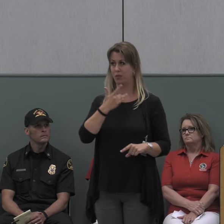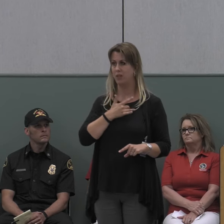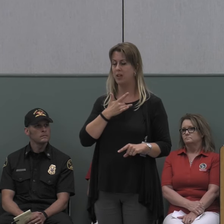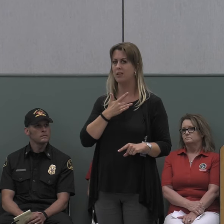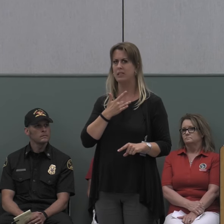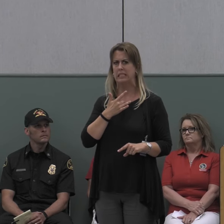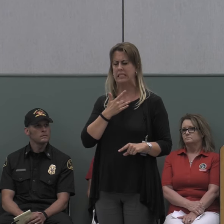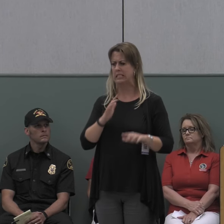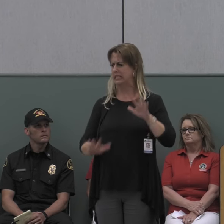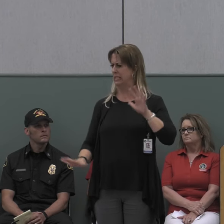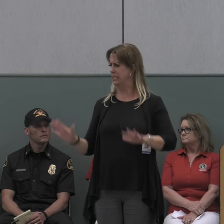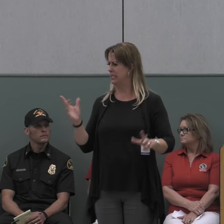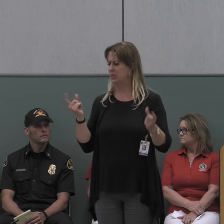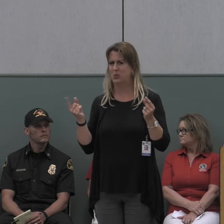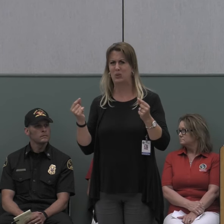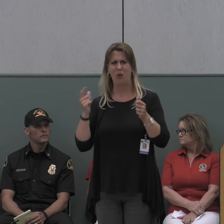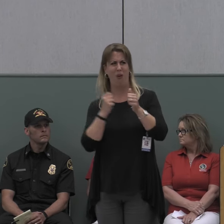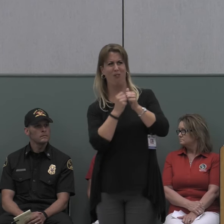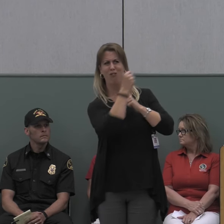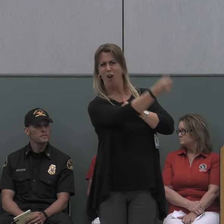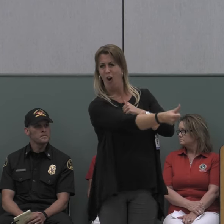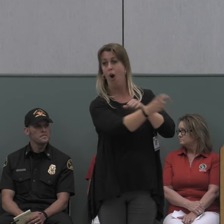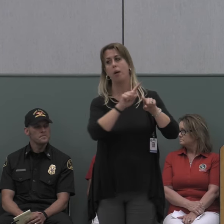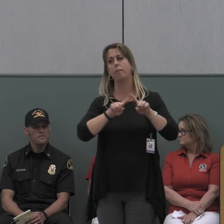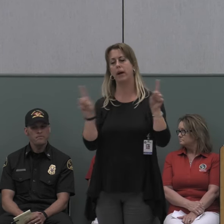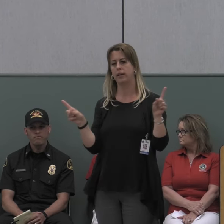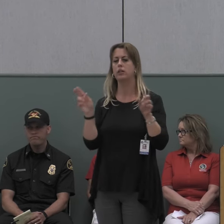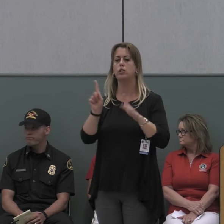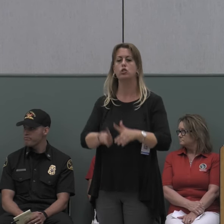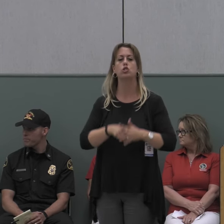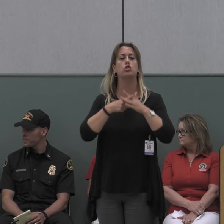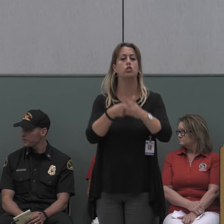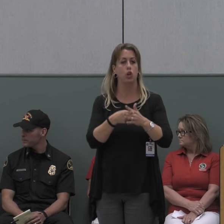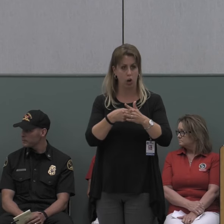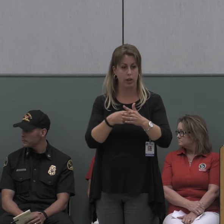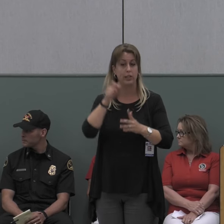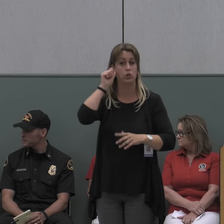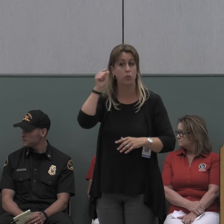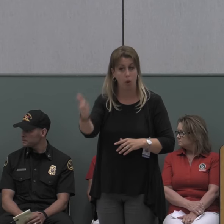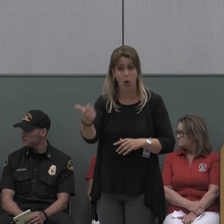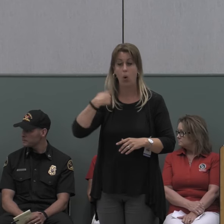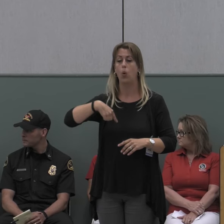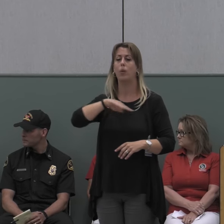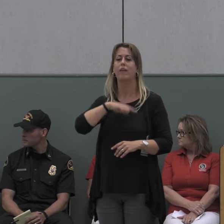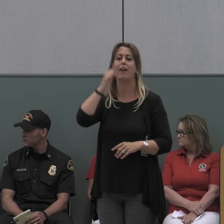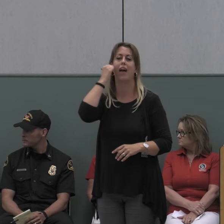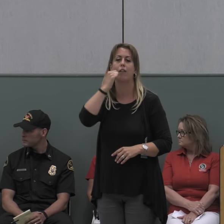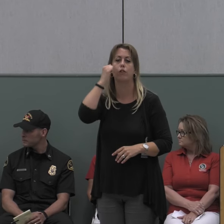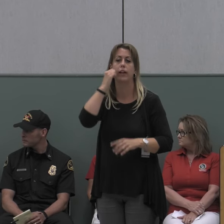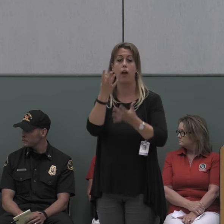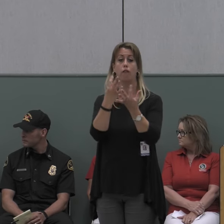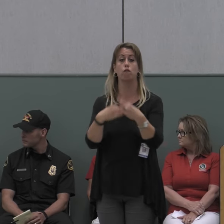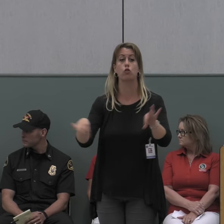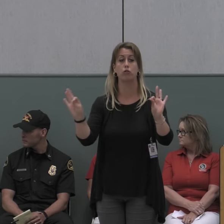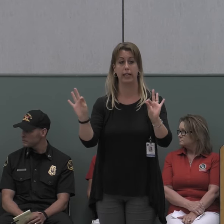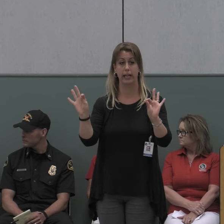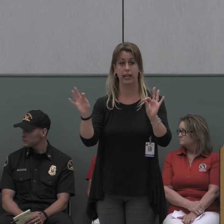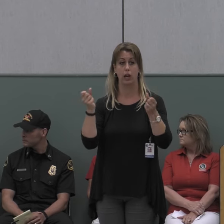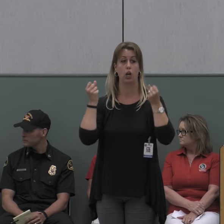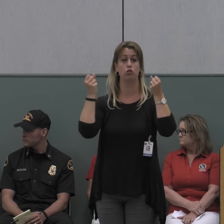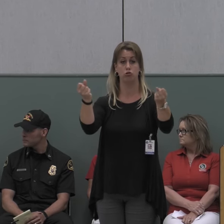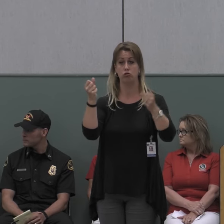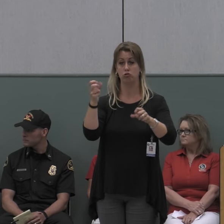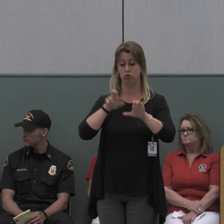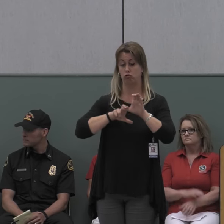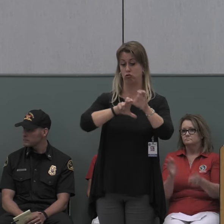a long way away. Starting tomorrow, we have arranged for daily free transportation for those of you who can't get here easily,